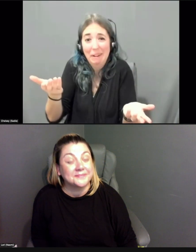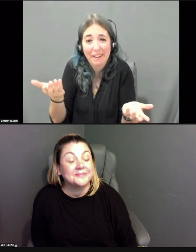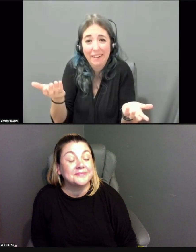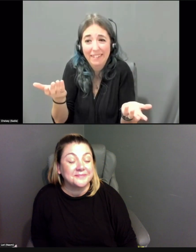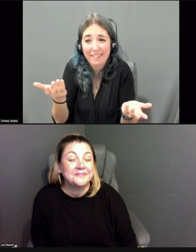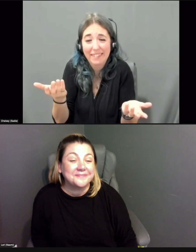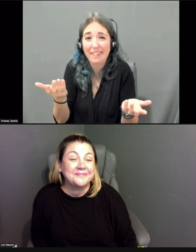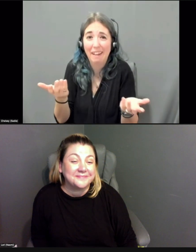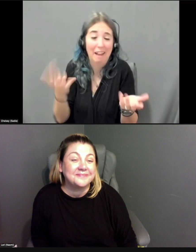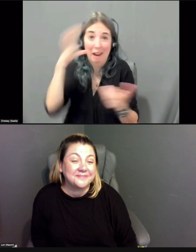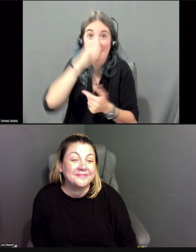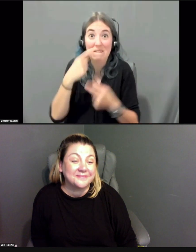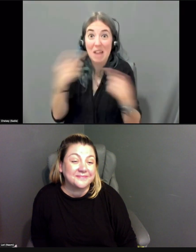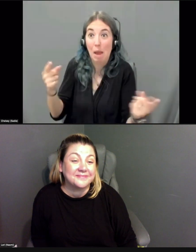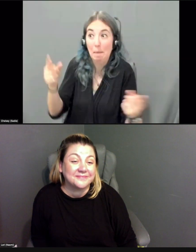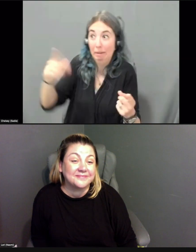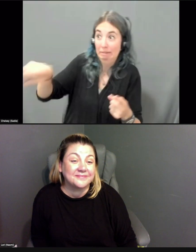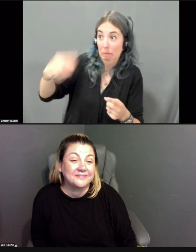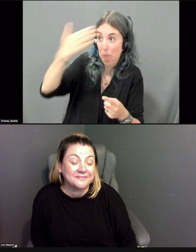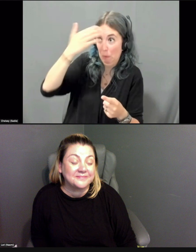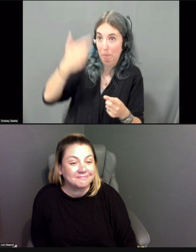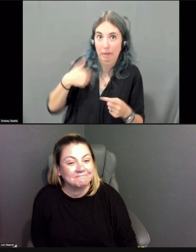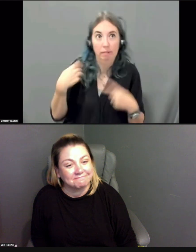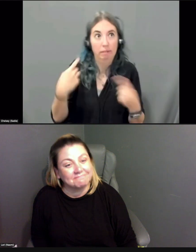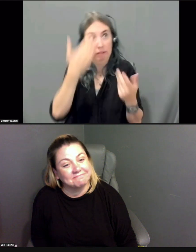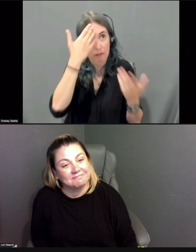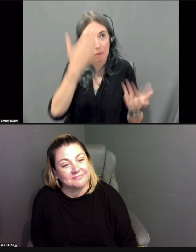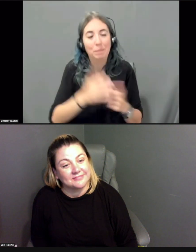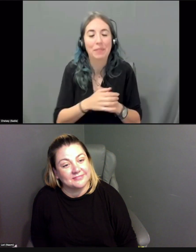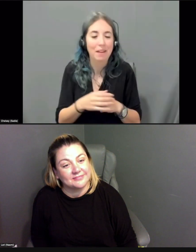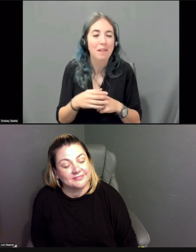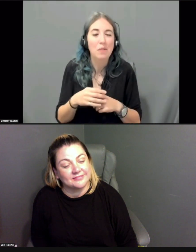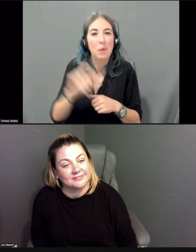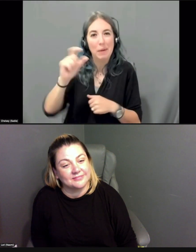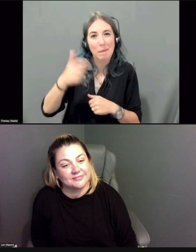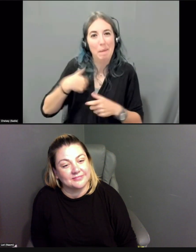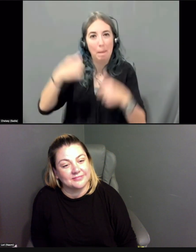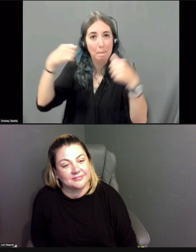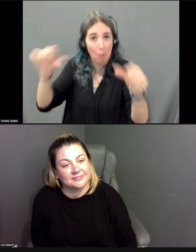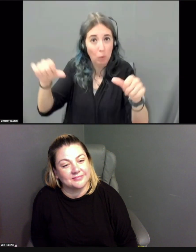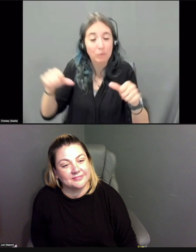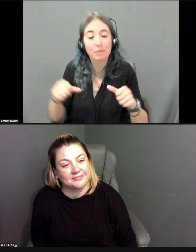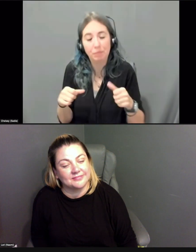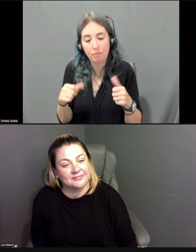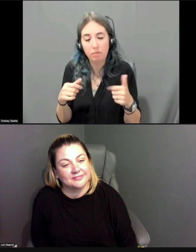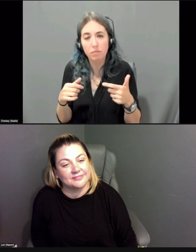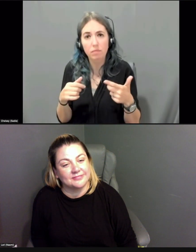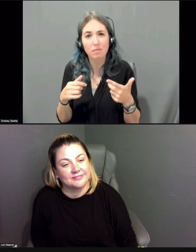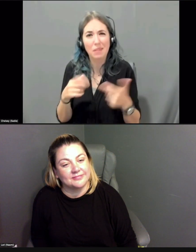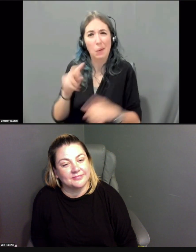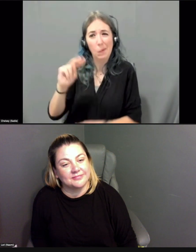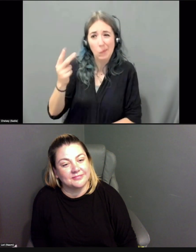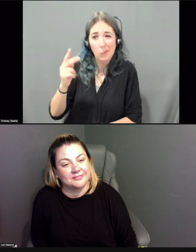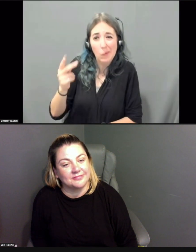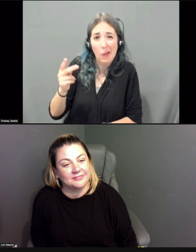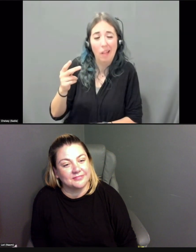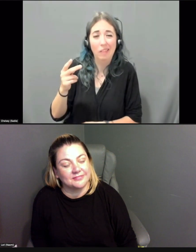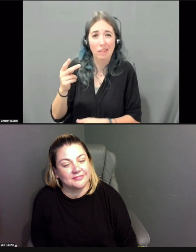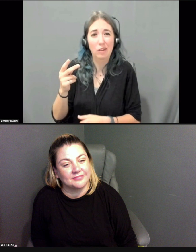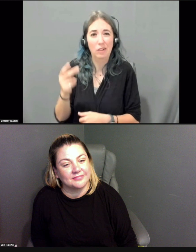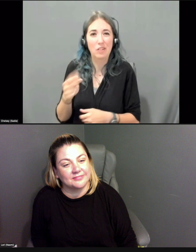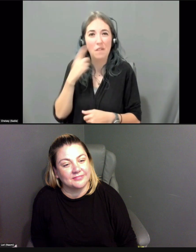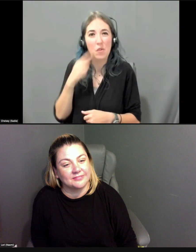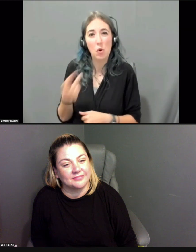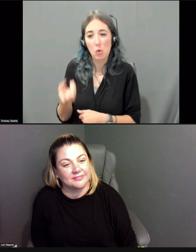on my Instagram stories that I was like, I'm going to try this new ice cream. It was buy one, get one free, $2 for 2 pints of ice cream. And I had all